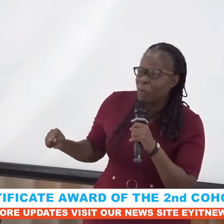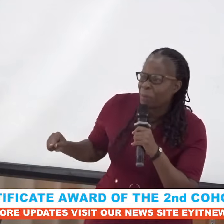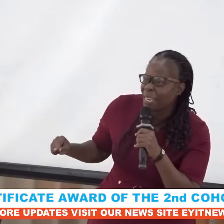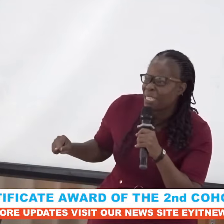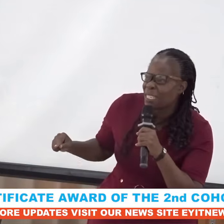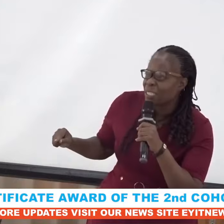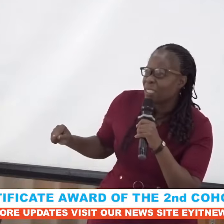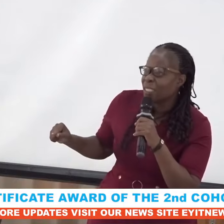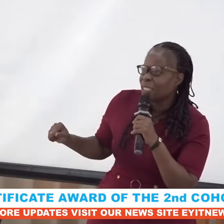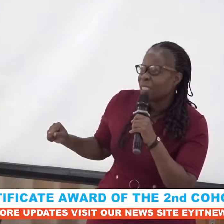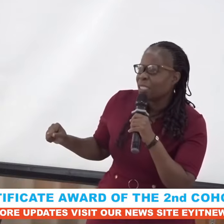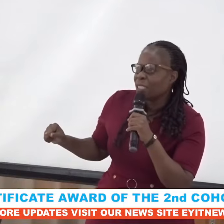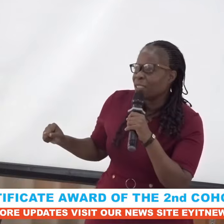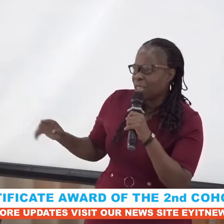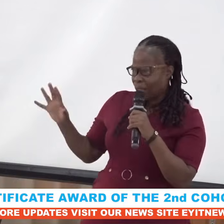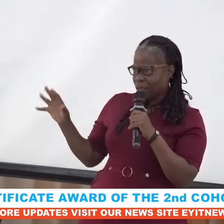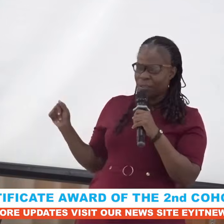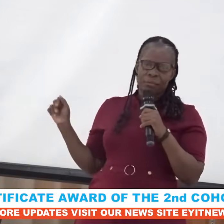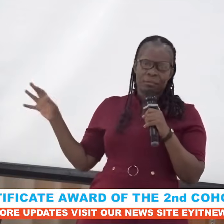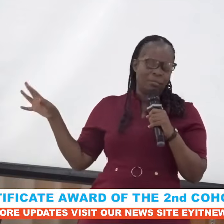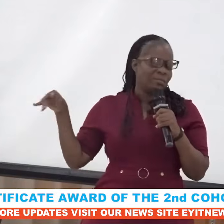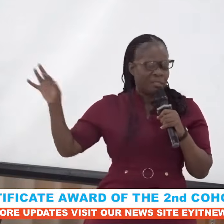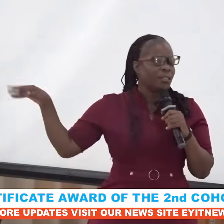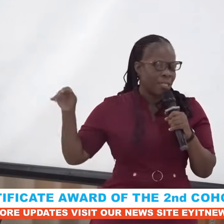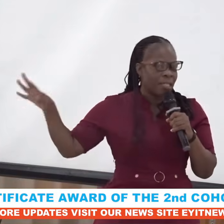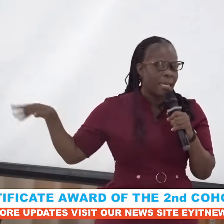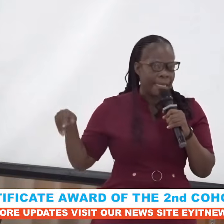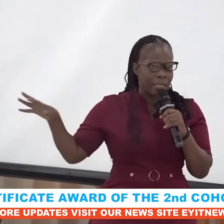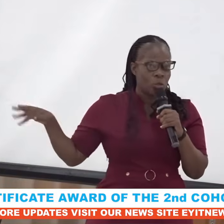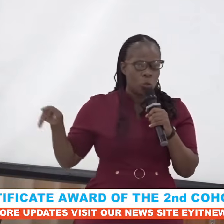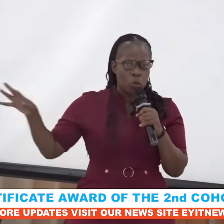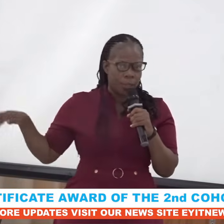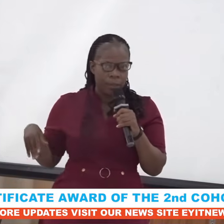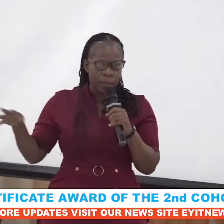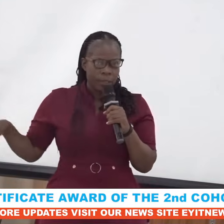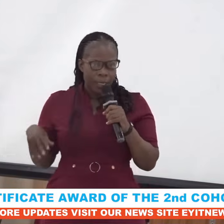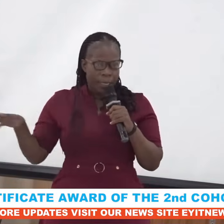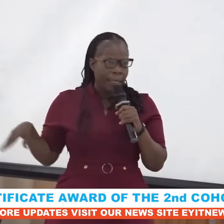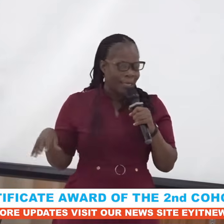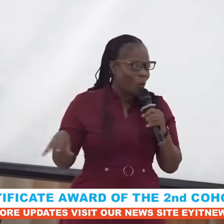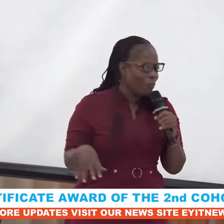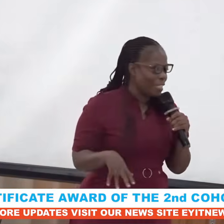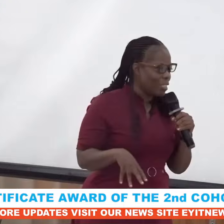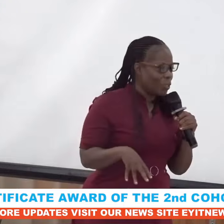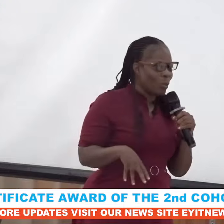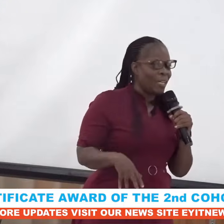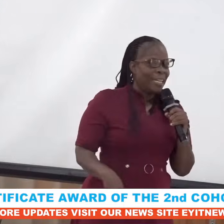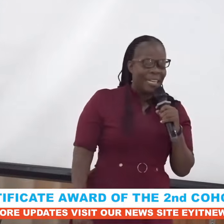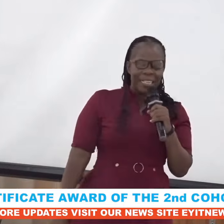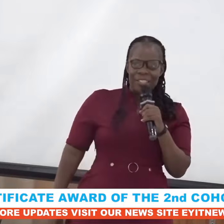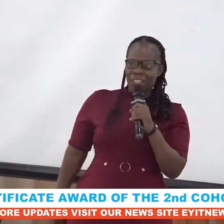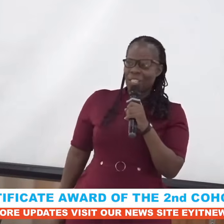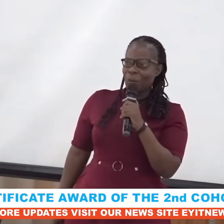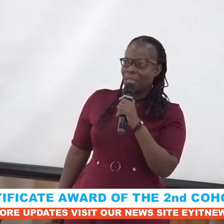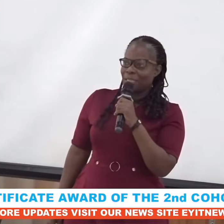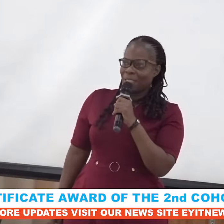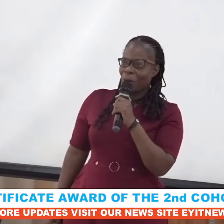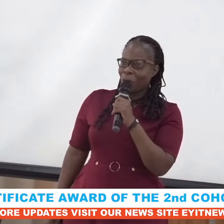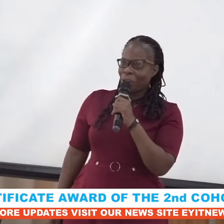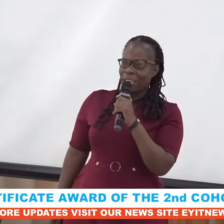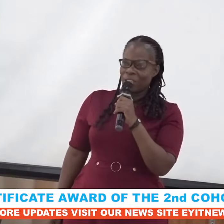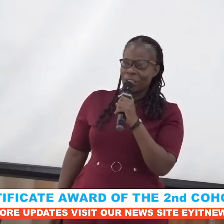you being paid? Yeah. You just say yes to end the conversation. Well, ladies and